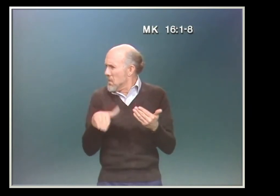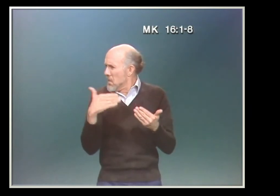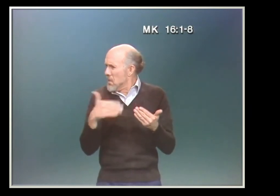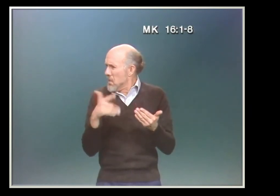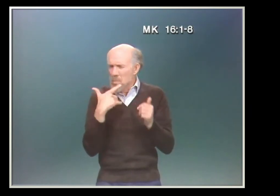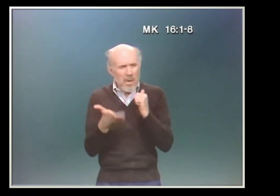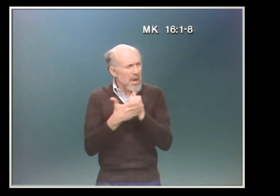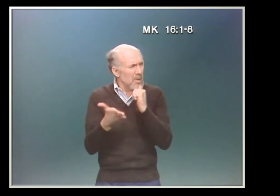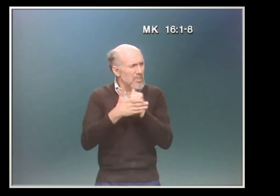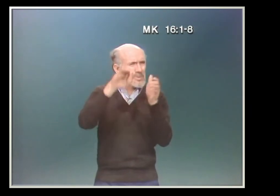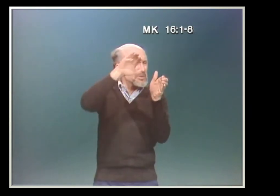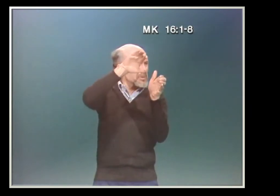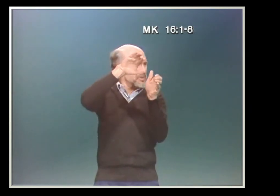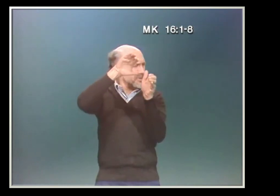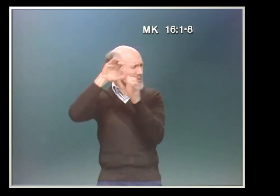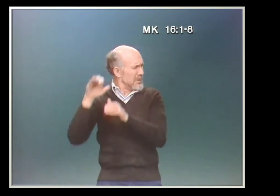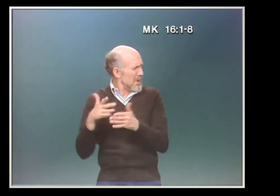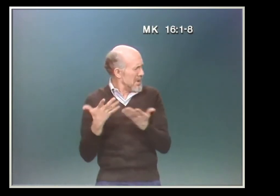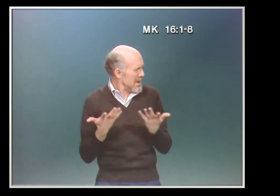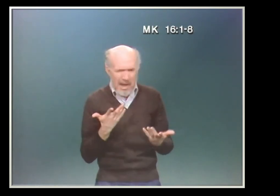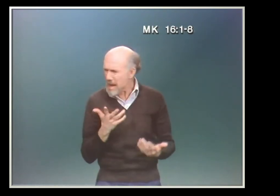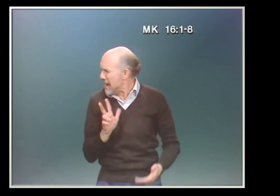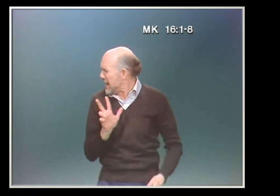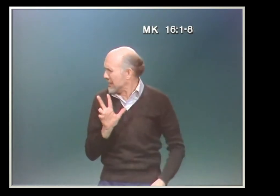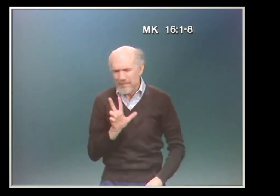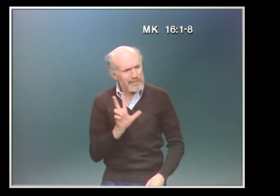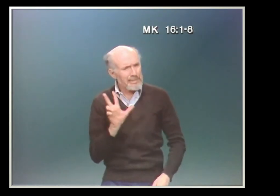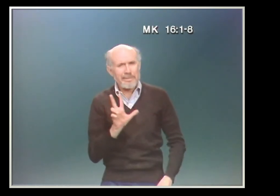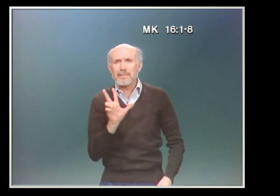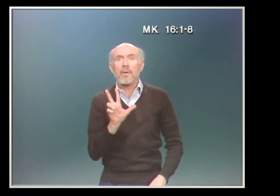would be unable to move the stone away from the tomb.